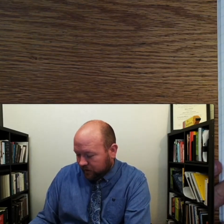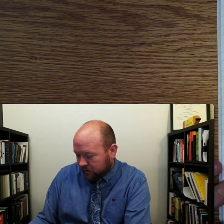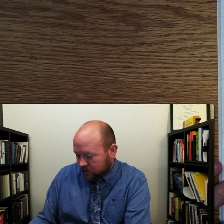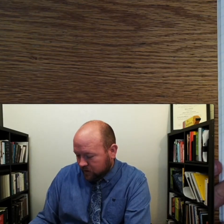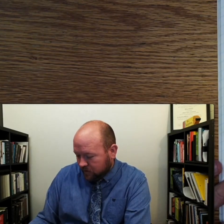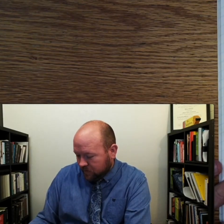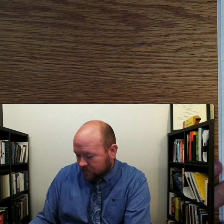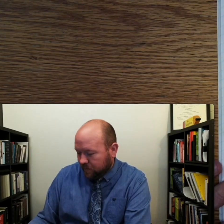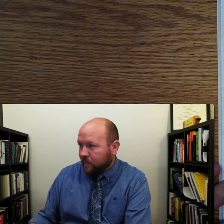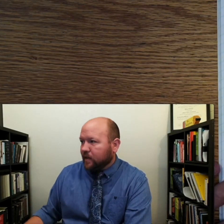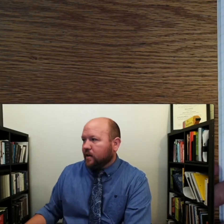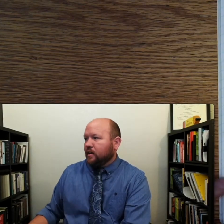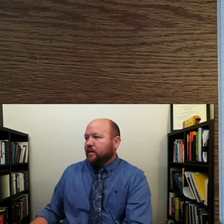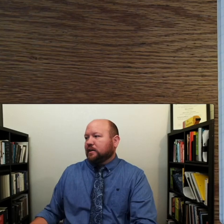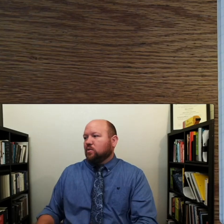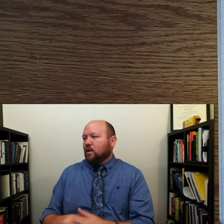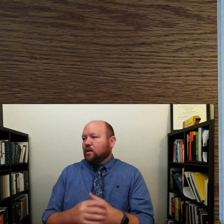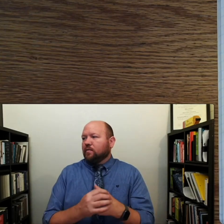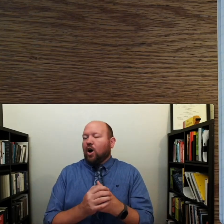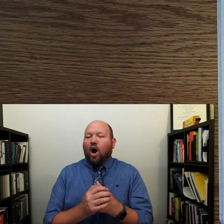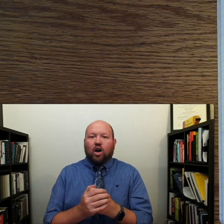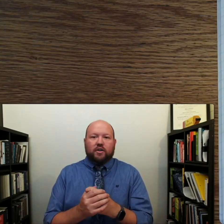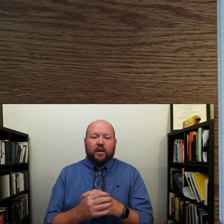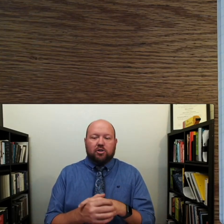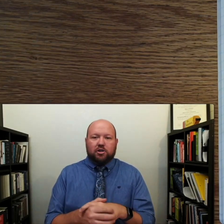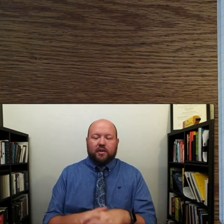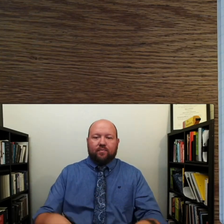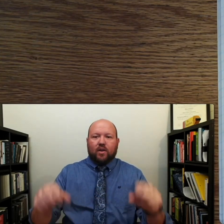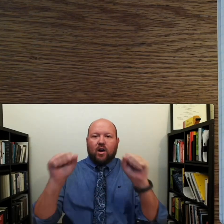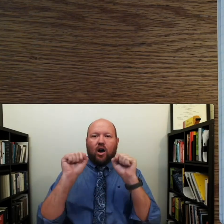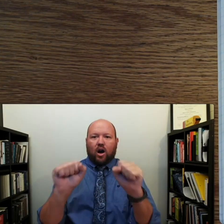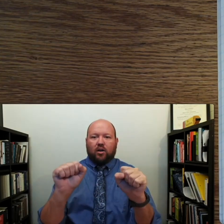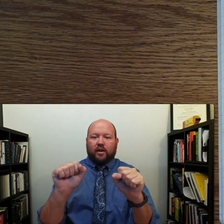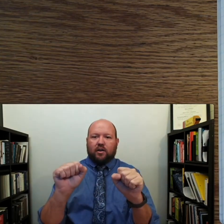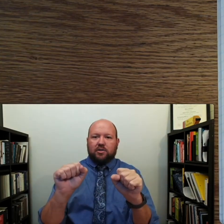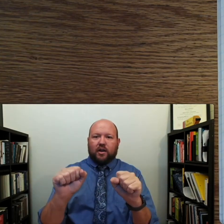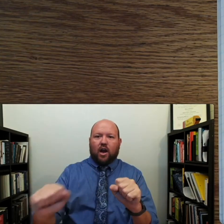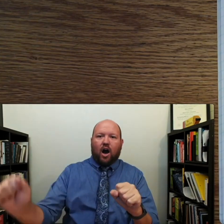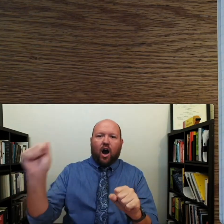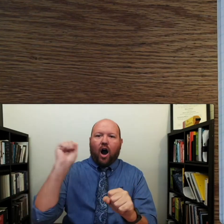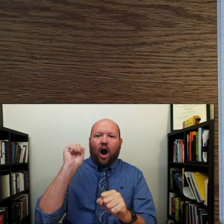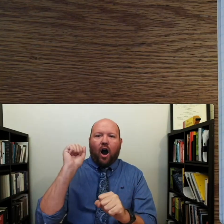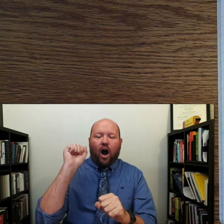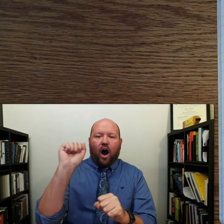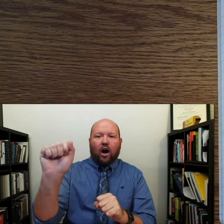Arctic. Next word, Arctic Ocean. Arctic Ocean.